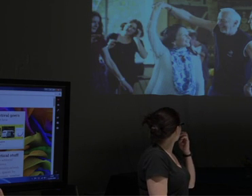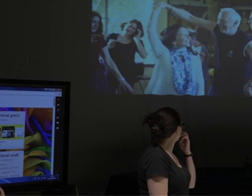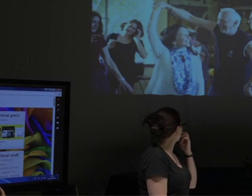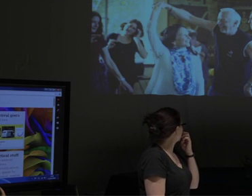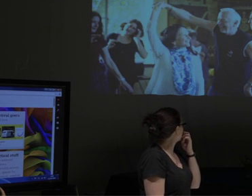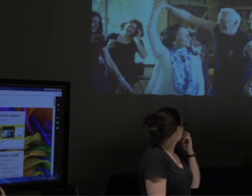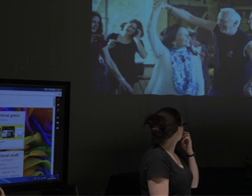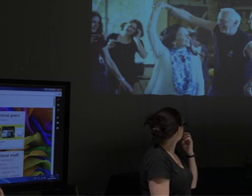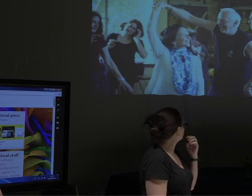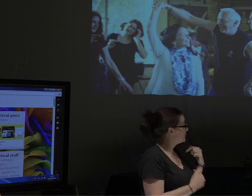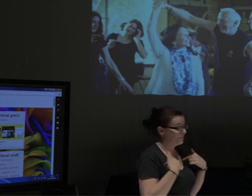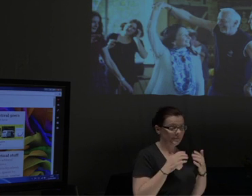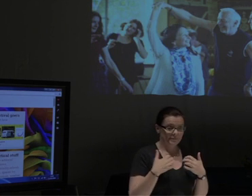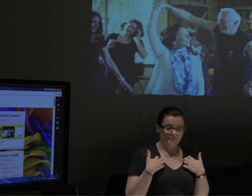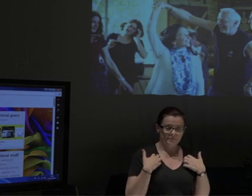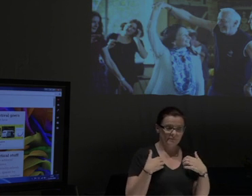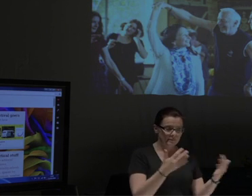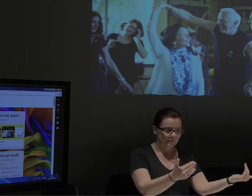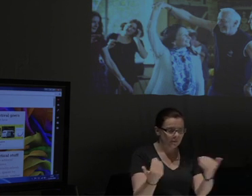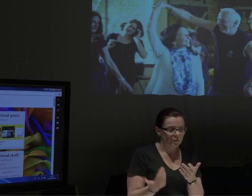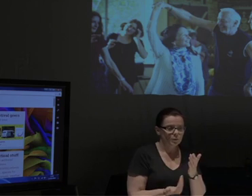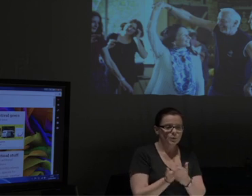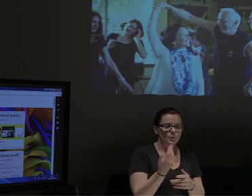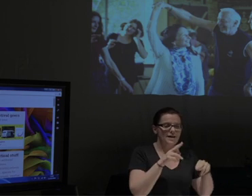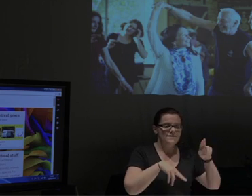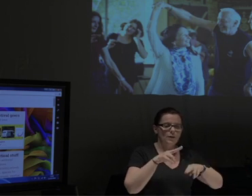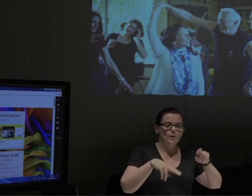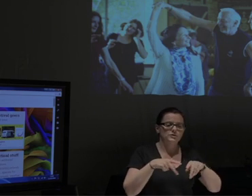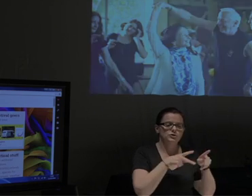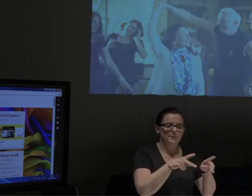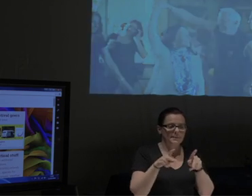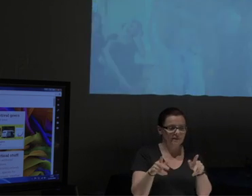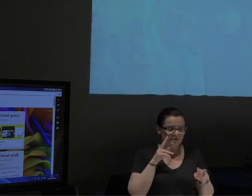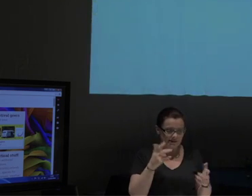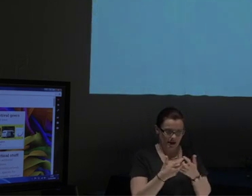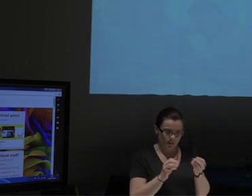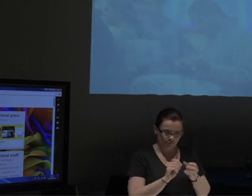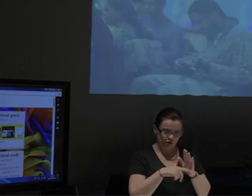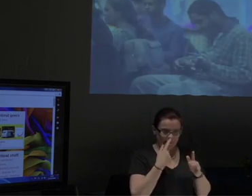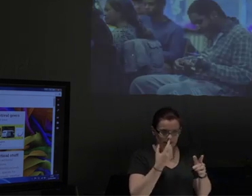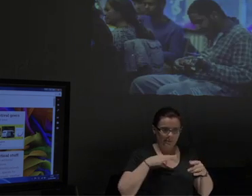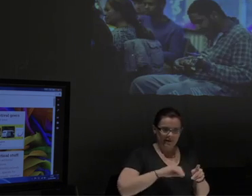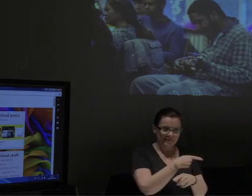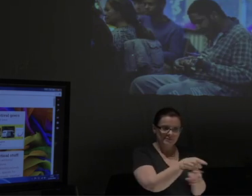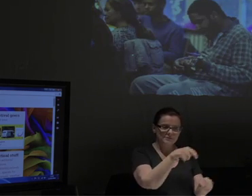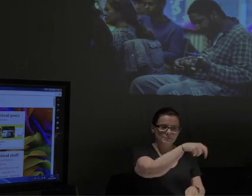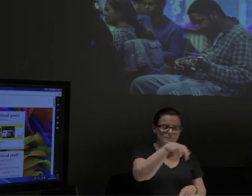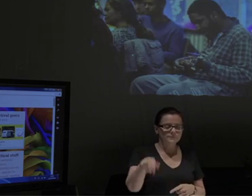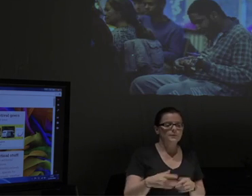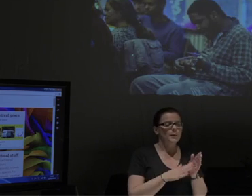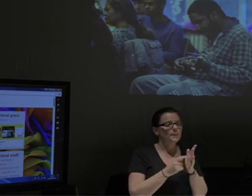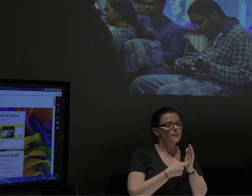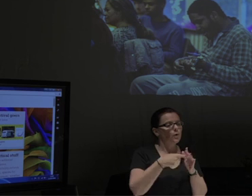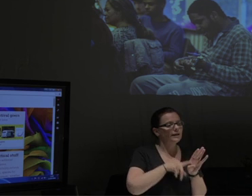We are keen to explore new evaluation methods to show how projects like the Dragon Cafe can benefit people. Morley